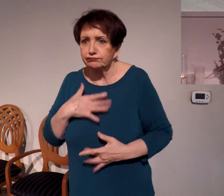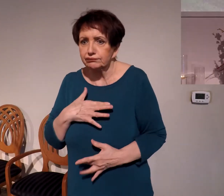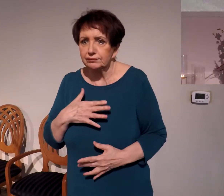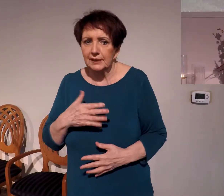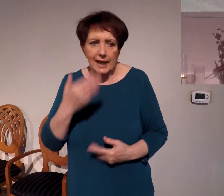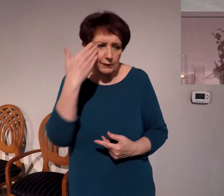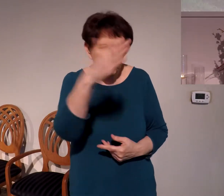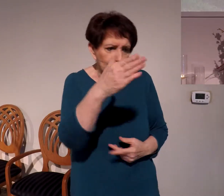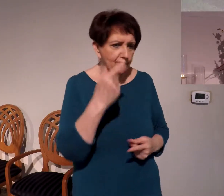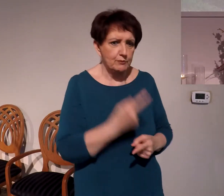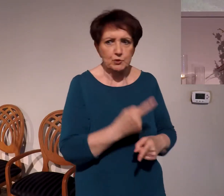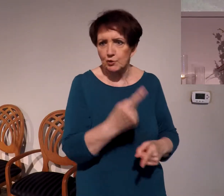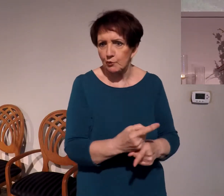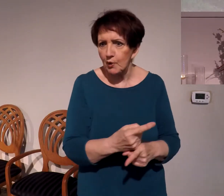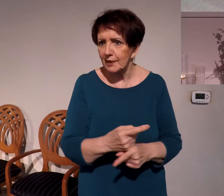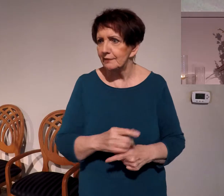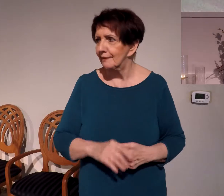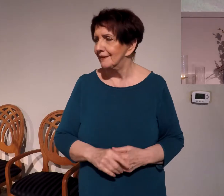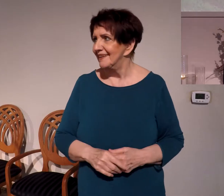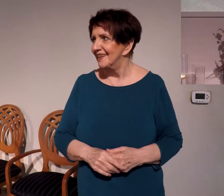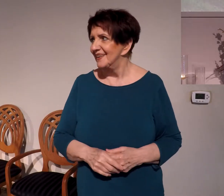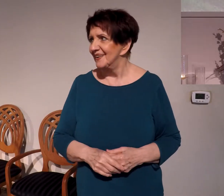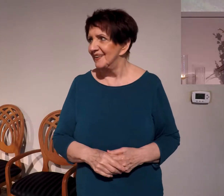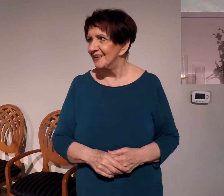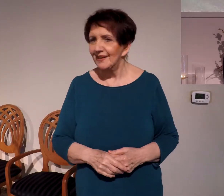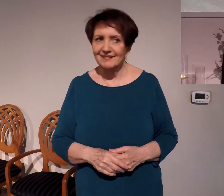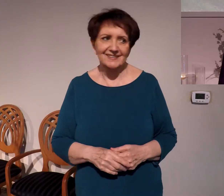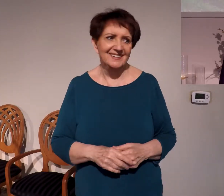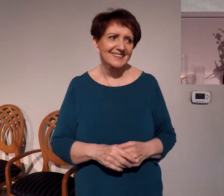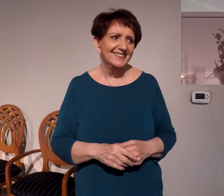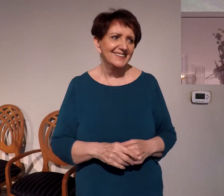them right. This would defeat the purpose,